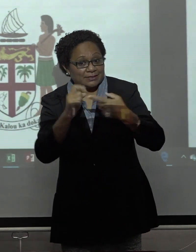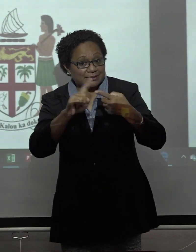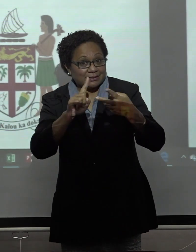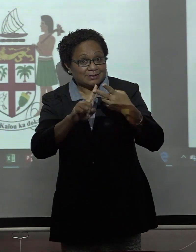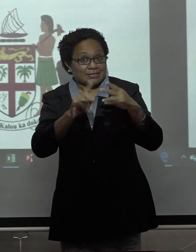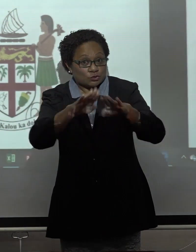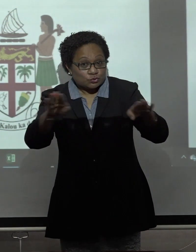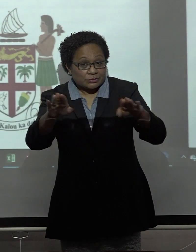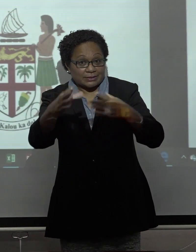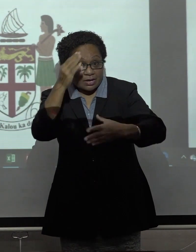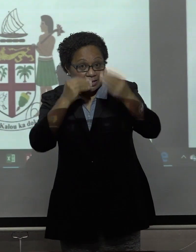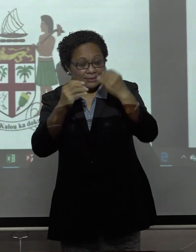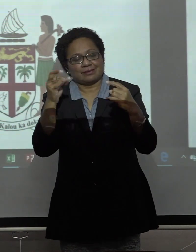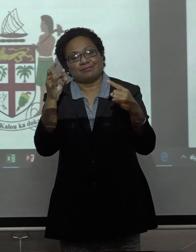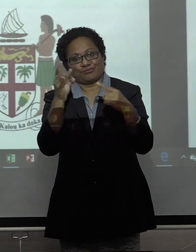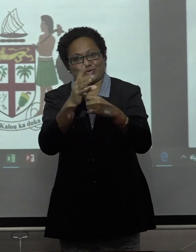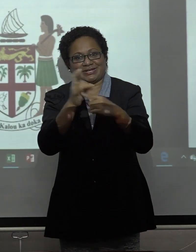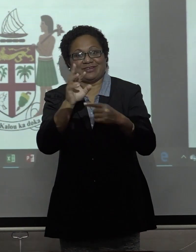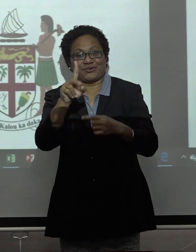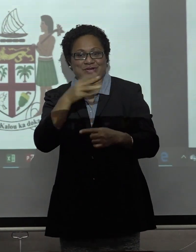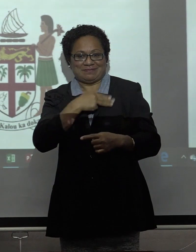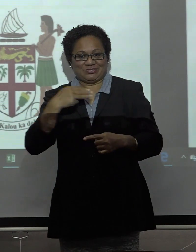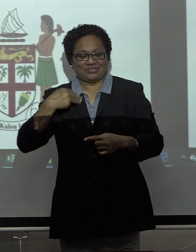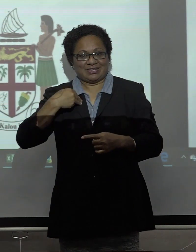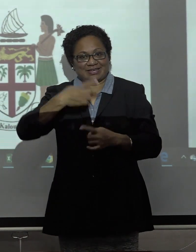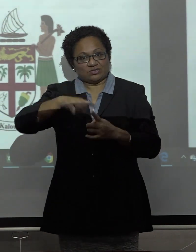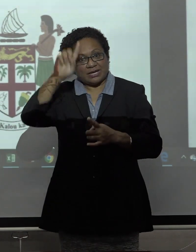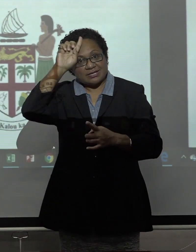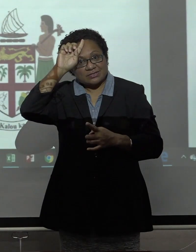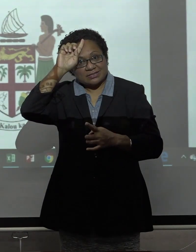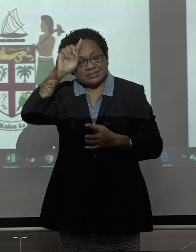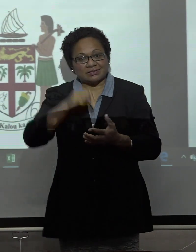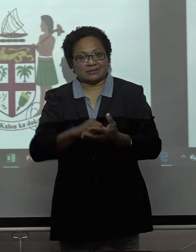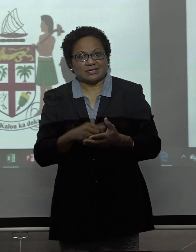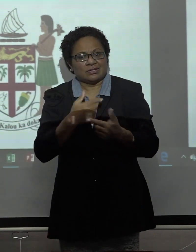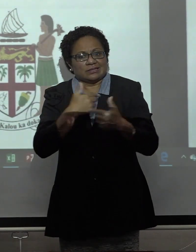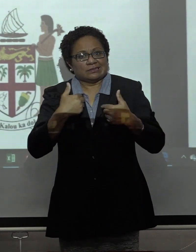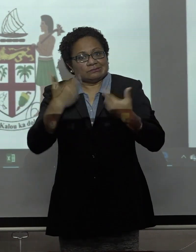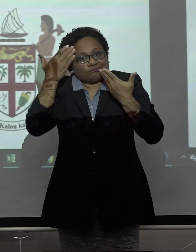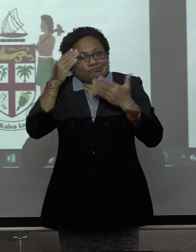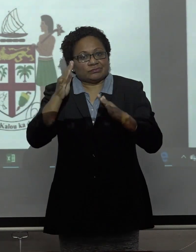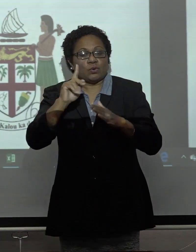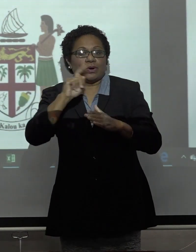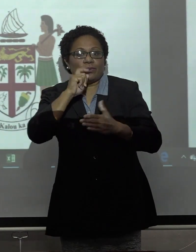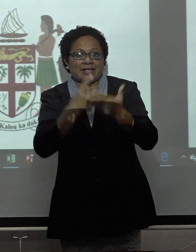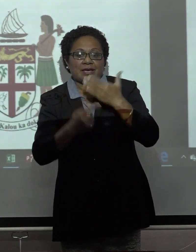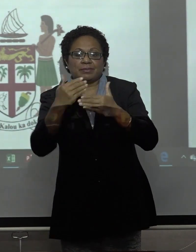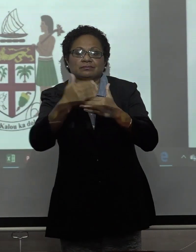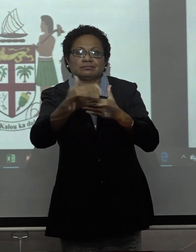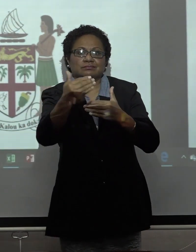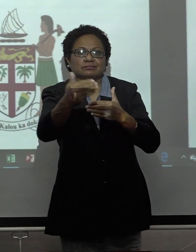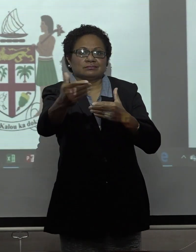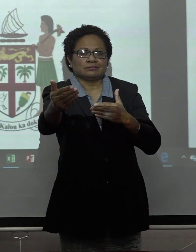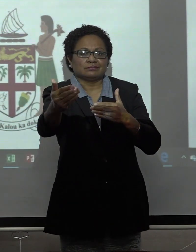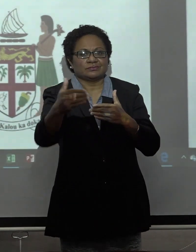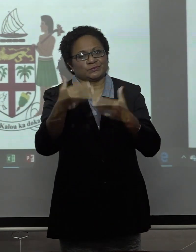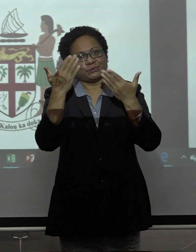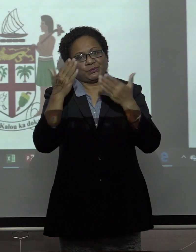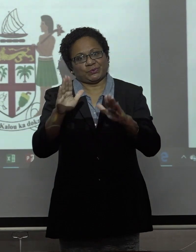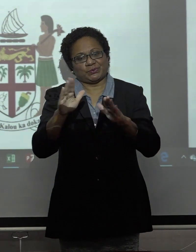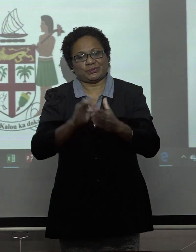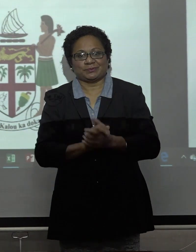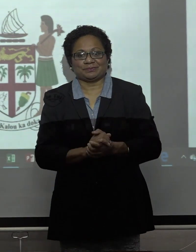education is of great importance to us. We cannot predict how the situation evolves